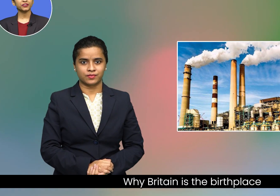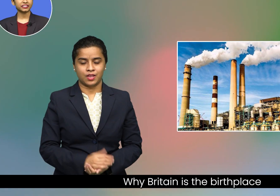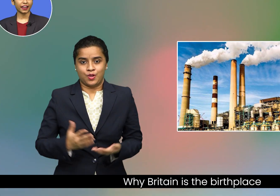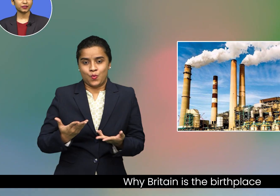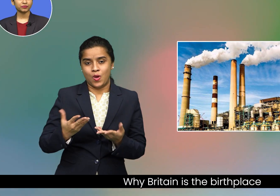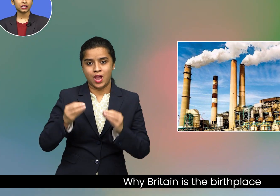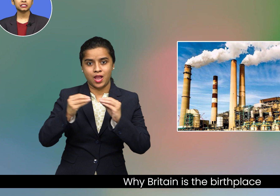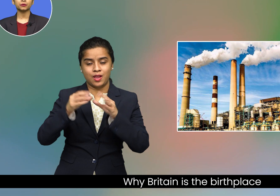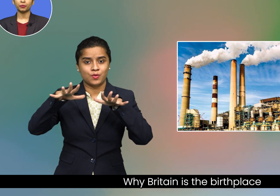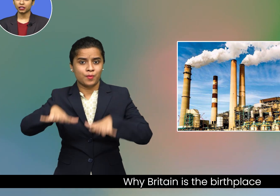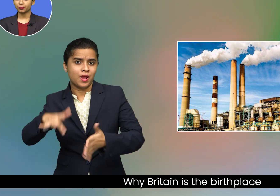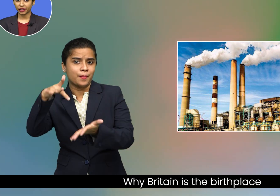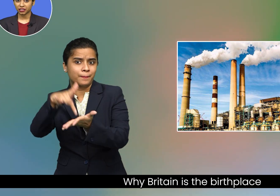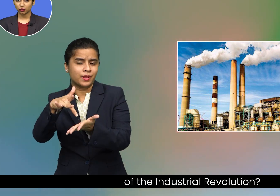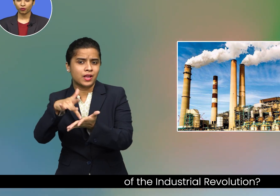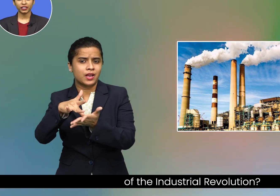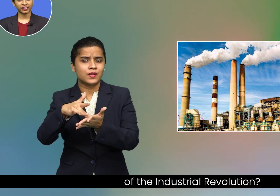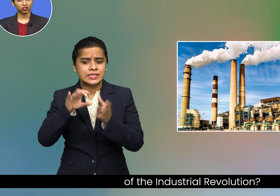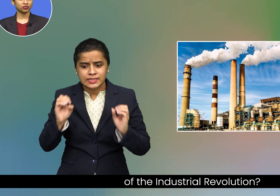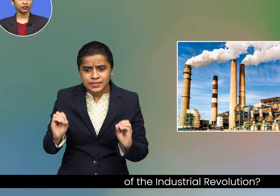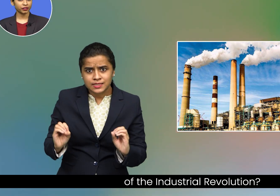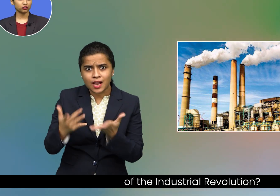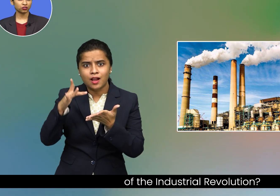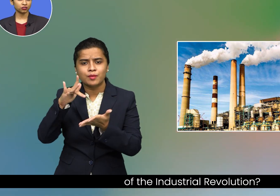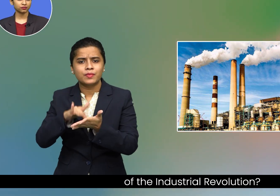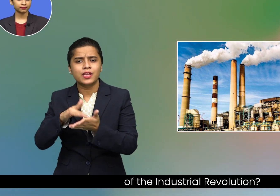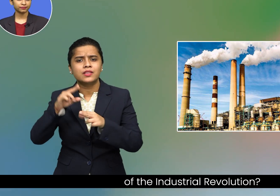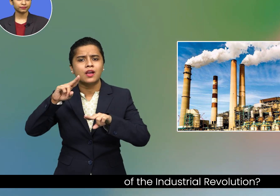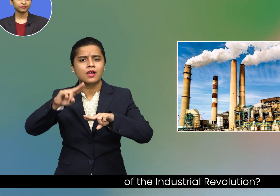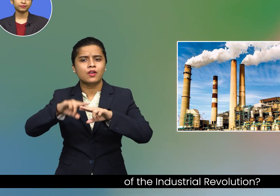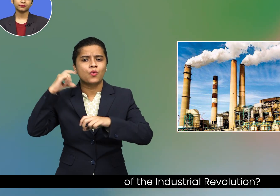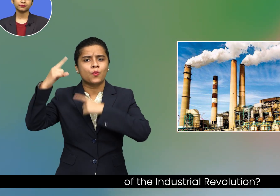Why Britain is the birthplace of the Industrial Revolution?